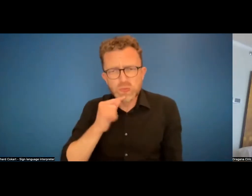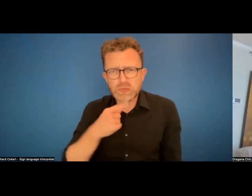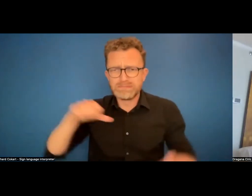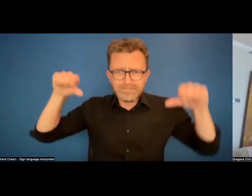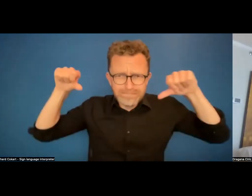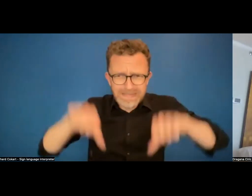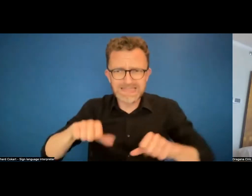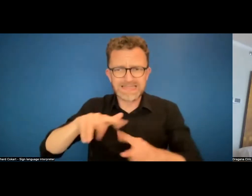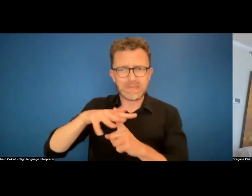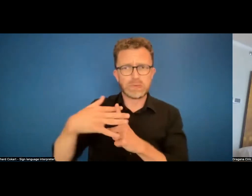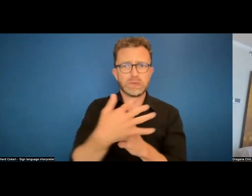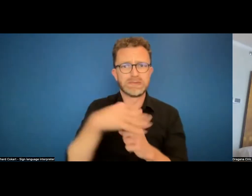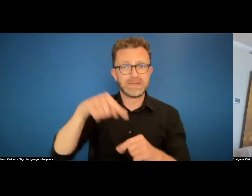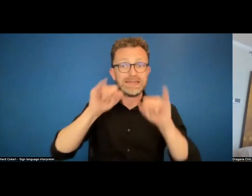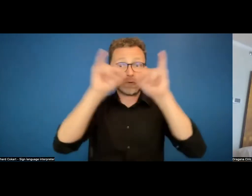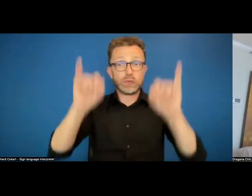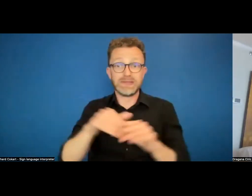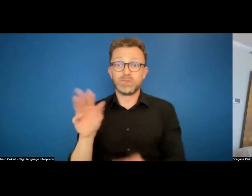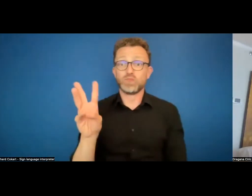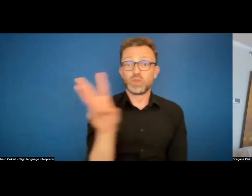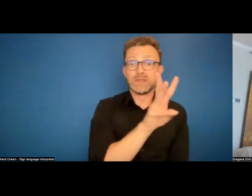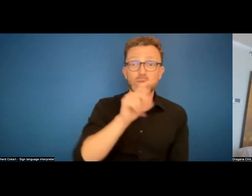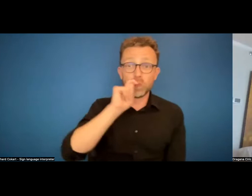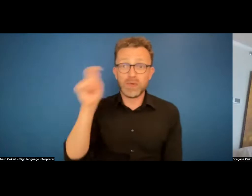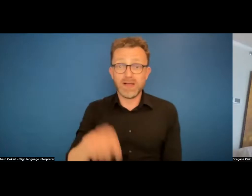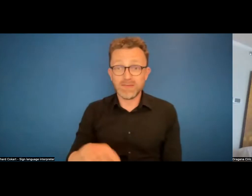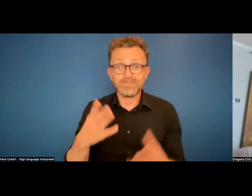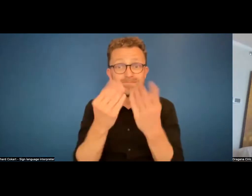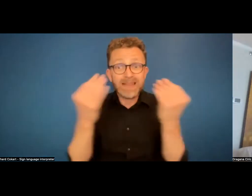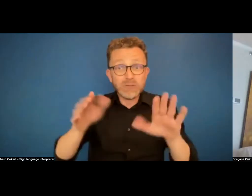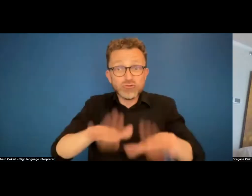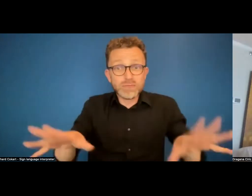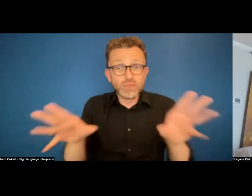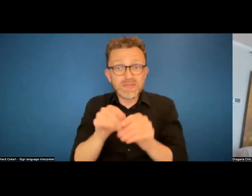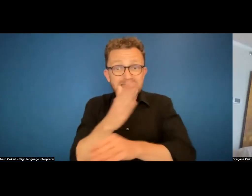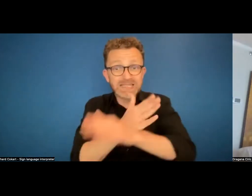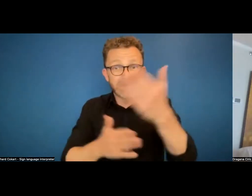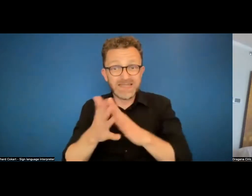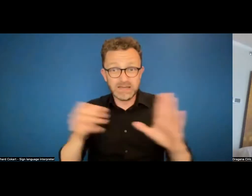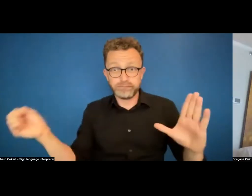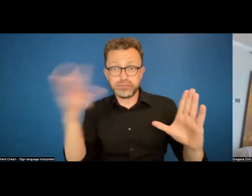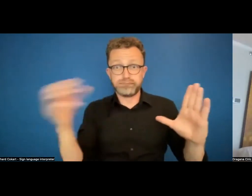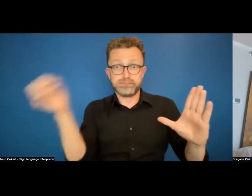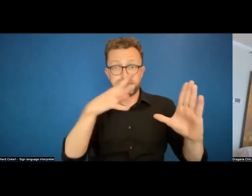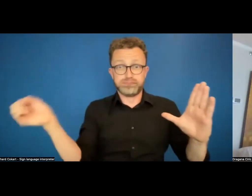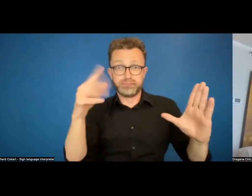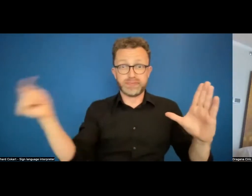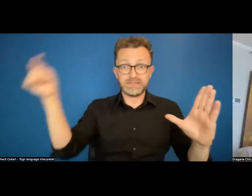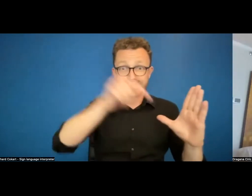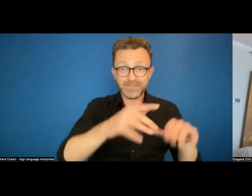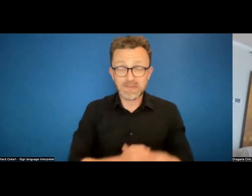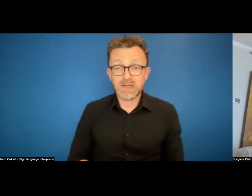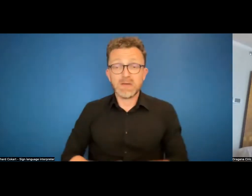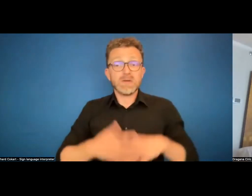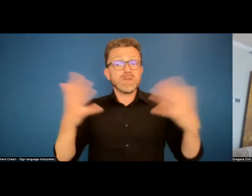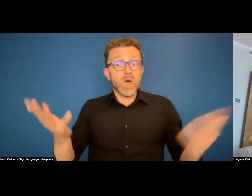Union and some neighboring countries and invited them to sign bilateral memorandum on protection of children's